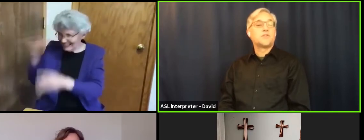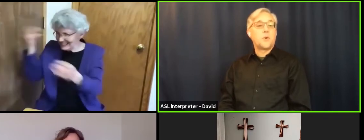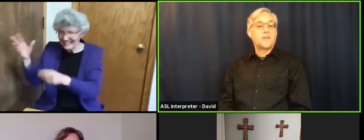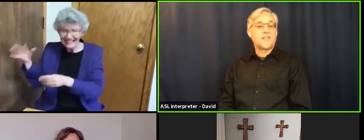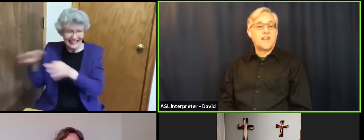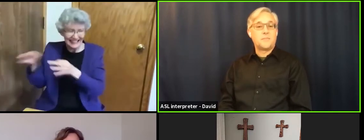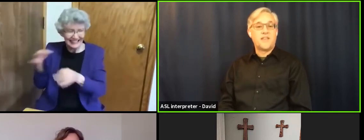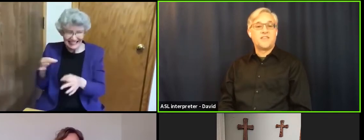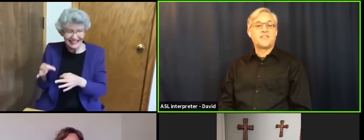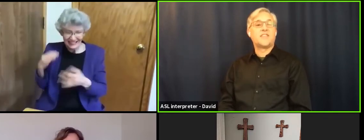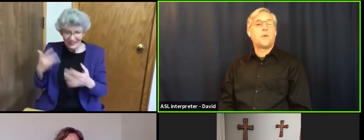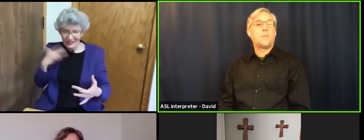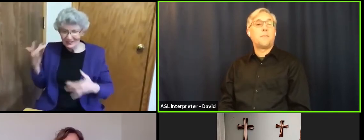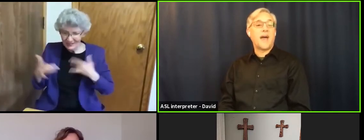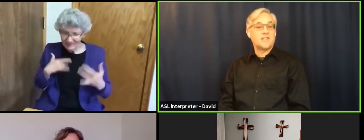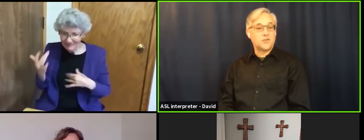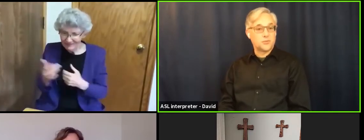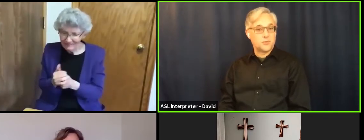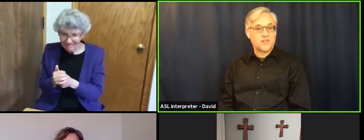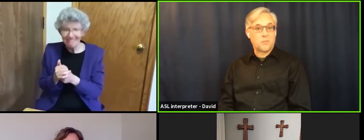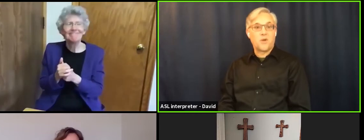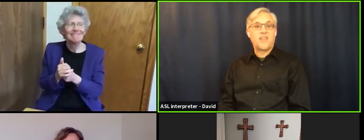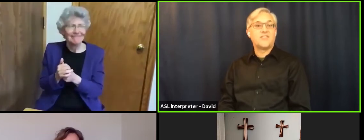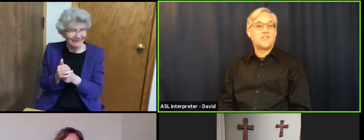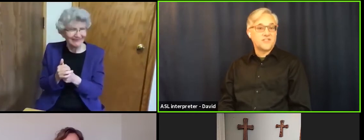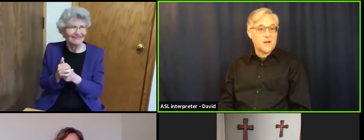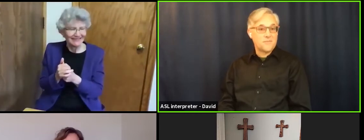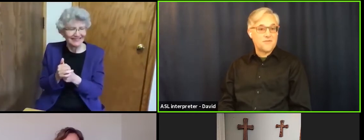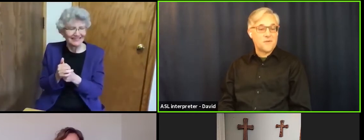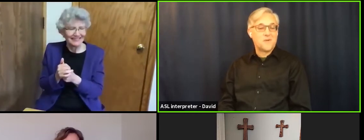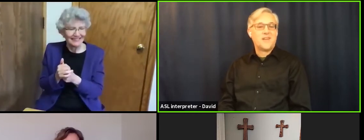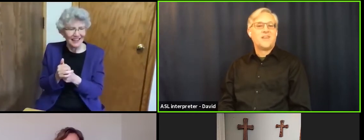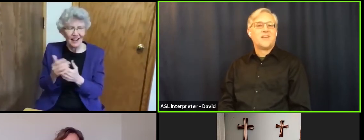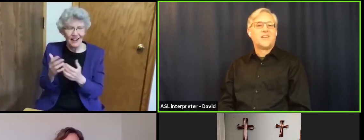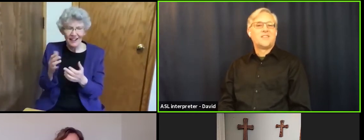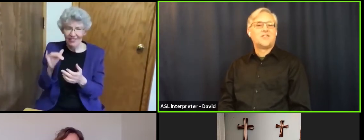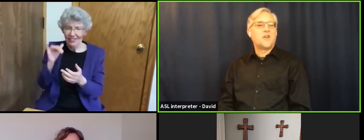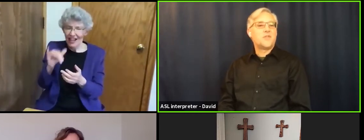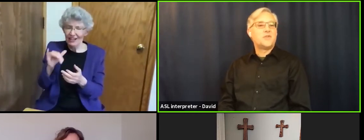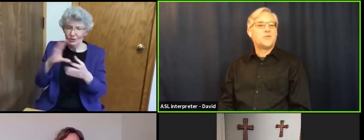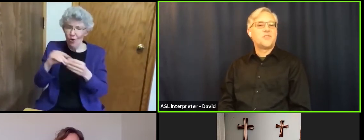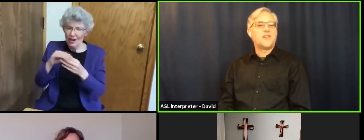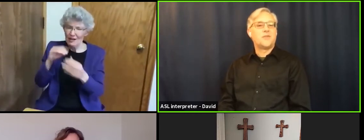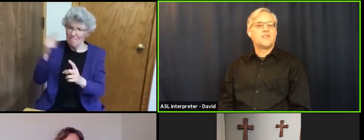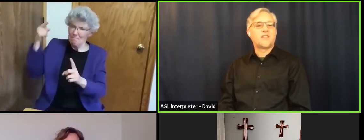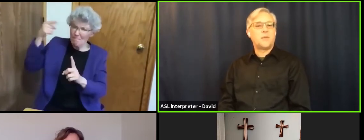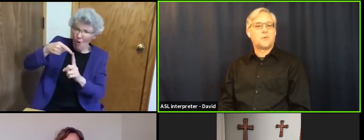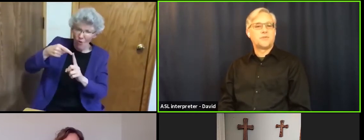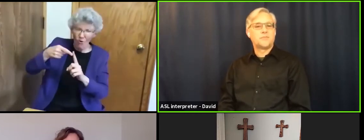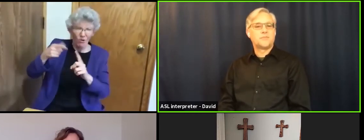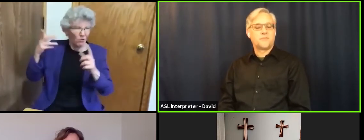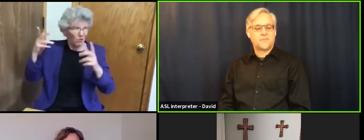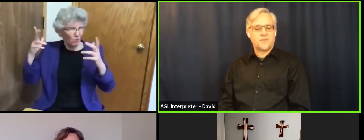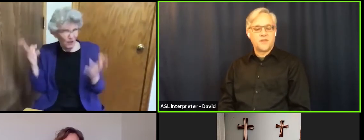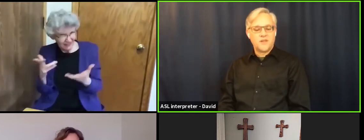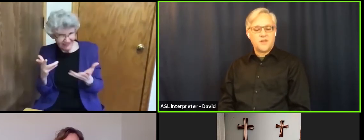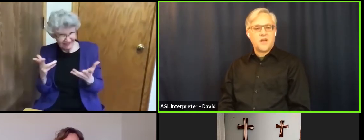They were so excited by this that they went back to Jerusalem, where they had just come from, to share the news with the other